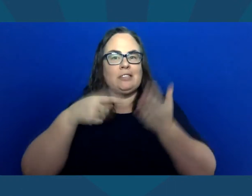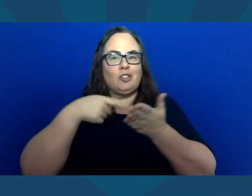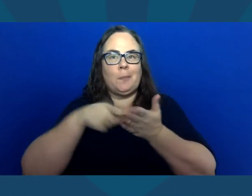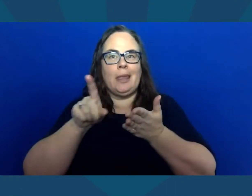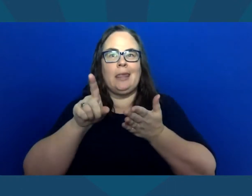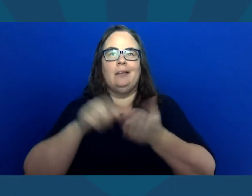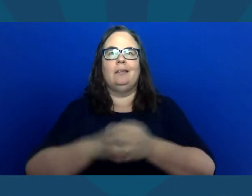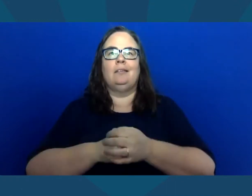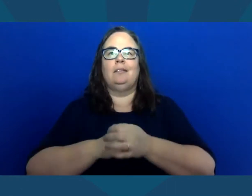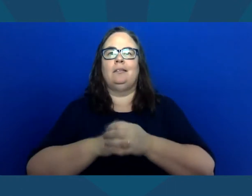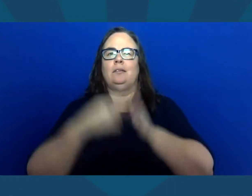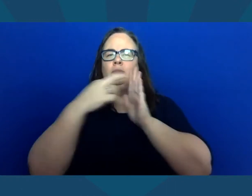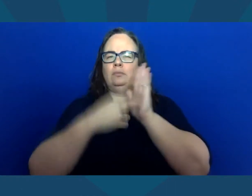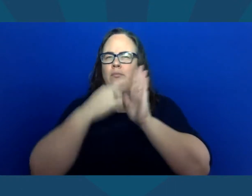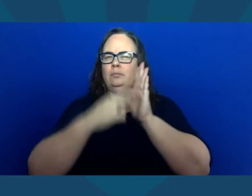pay,